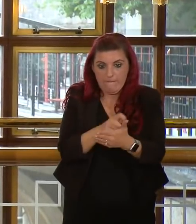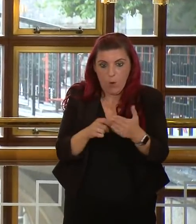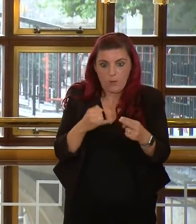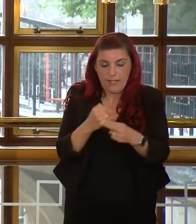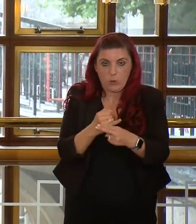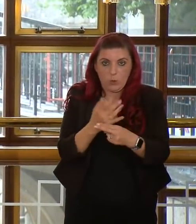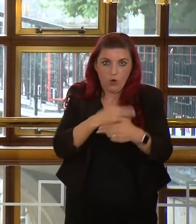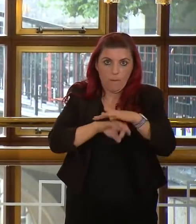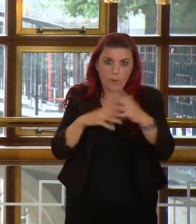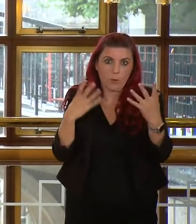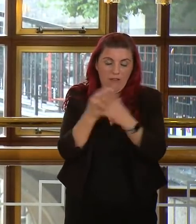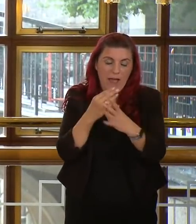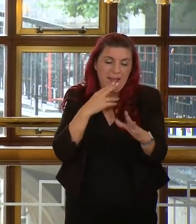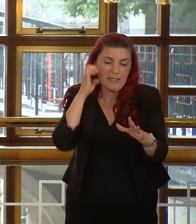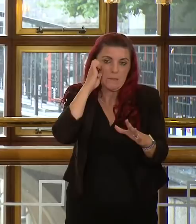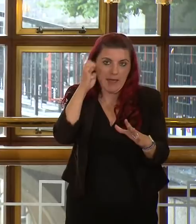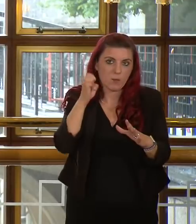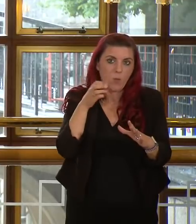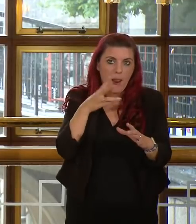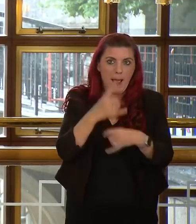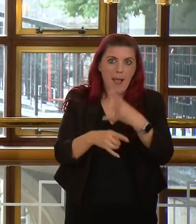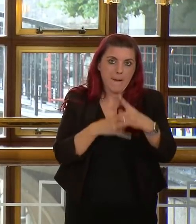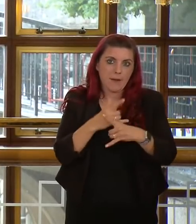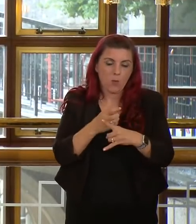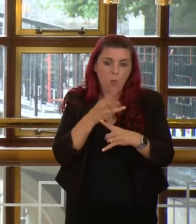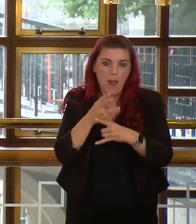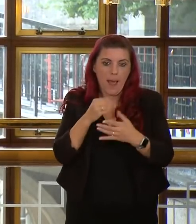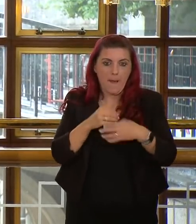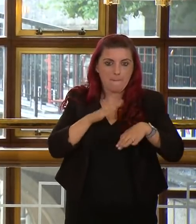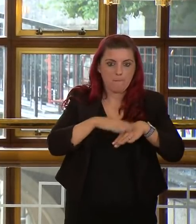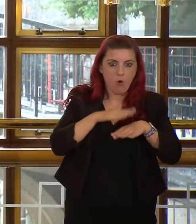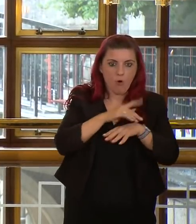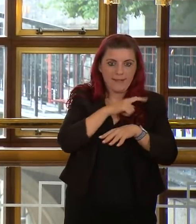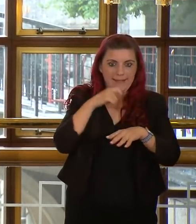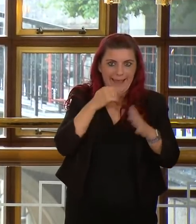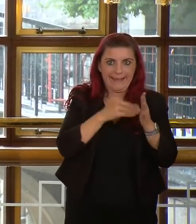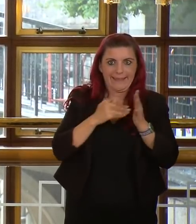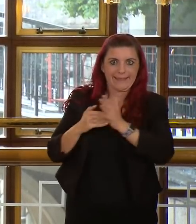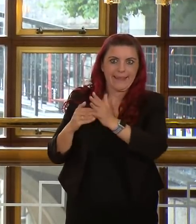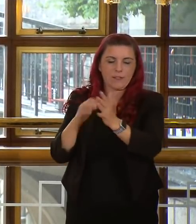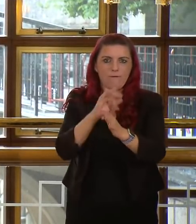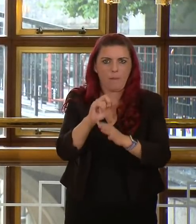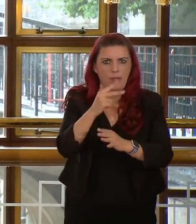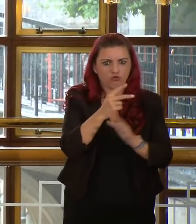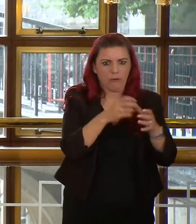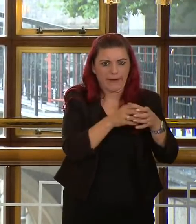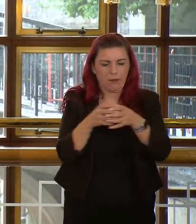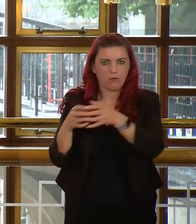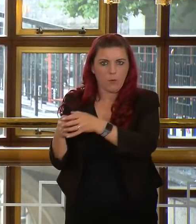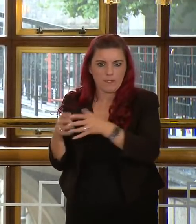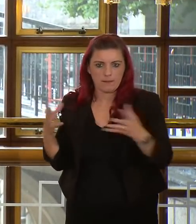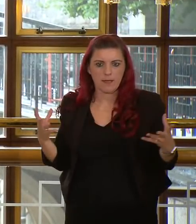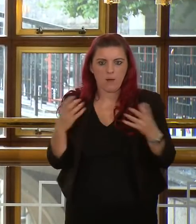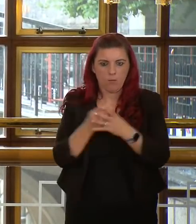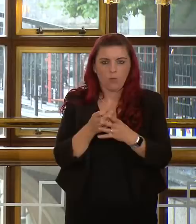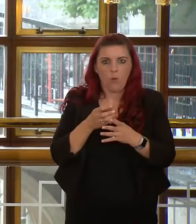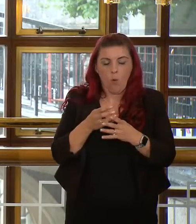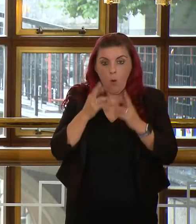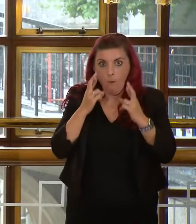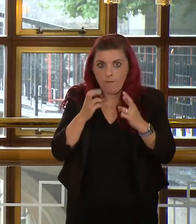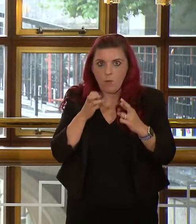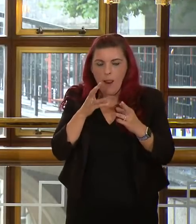the yes vote will be larger than people expect in all three parties, and that we will have a new government on